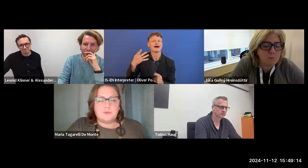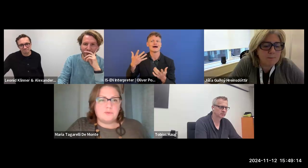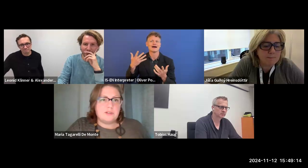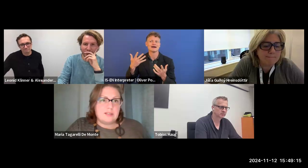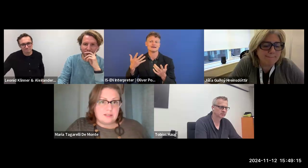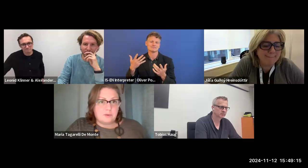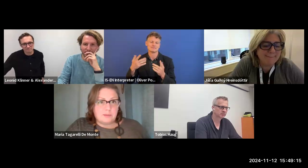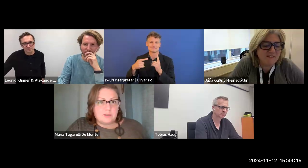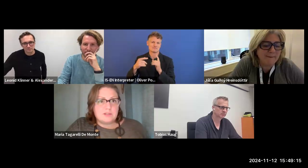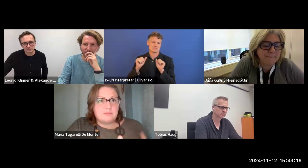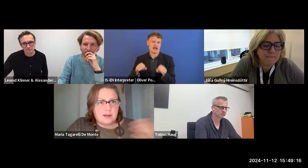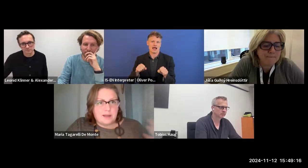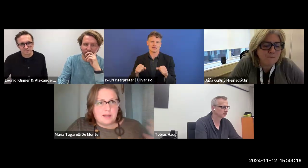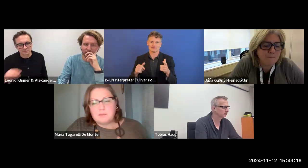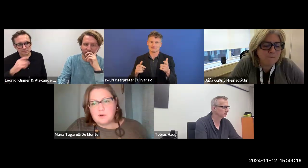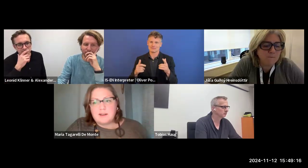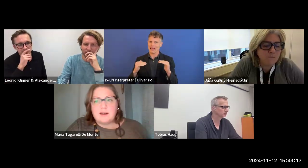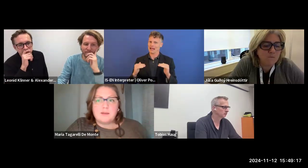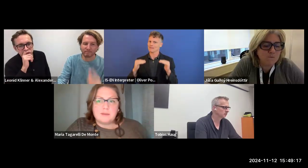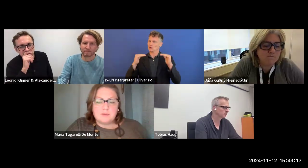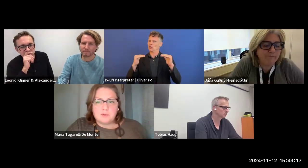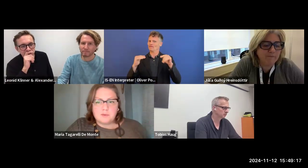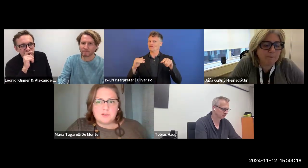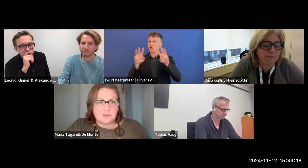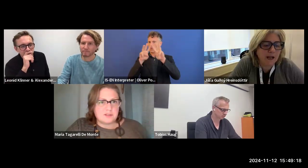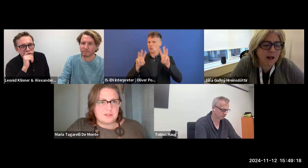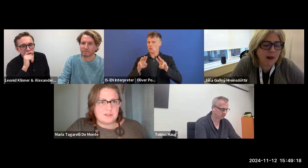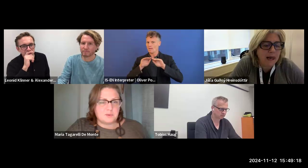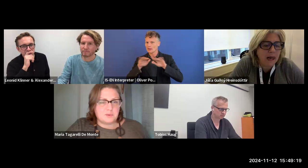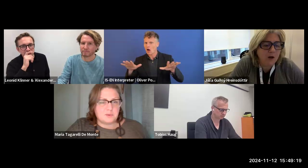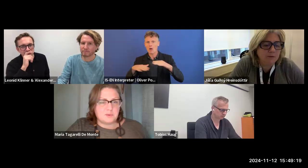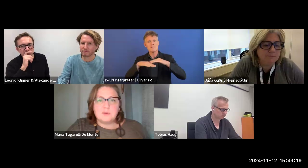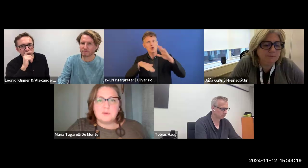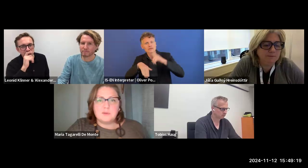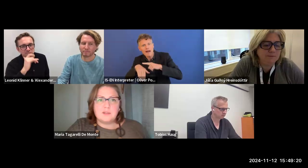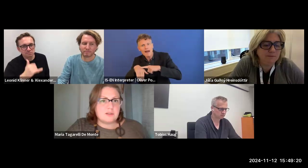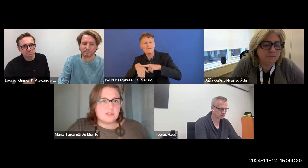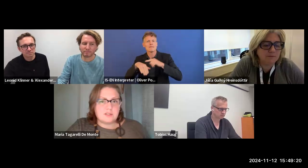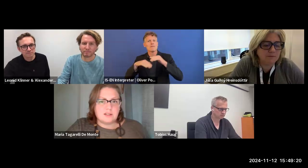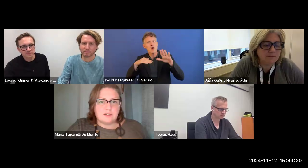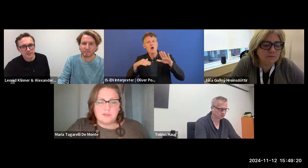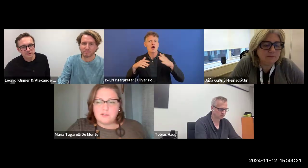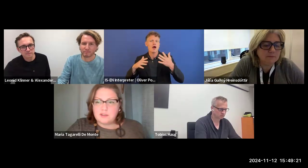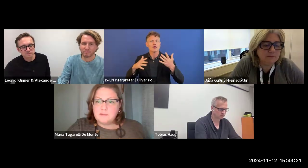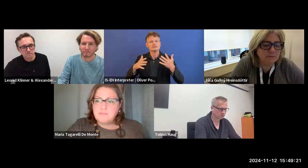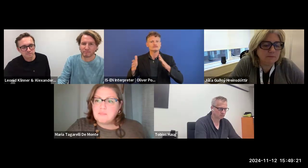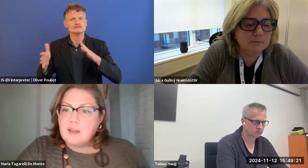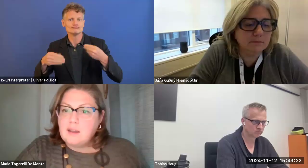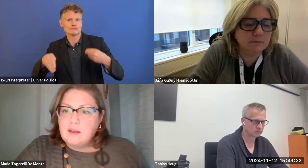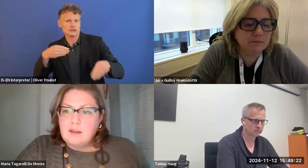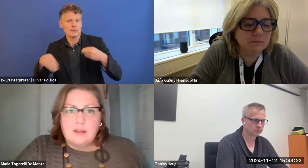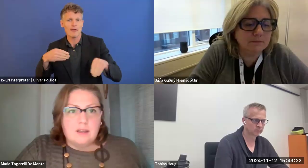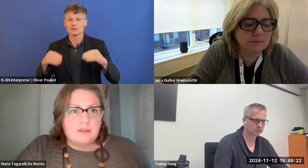possibility to improve the webinars by having more time and more resources to do this. So thank you very much for